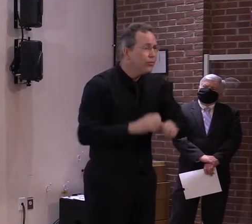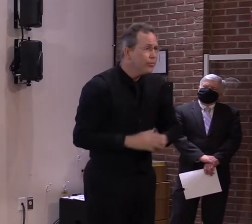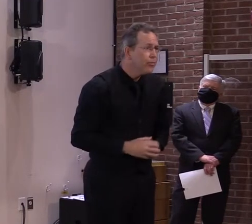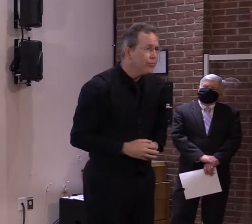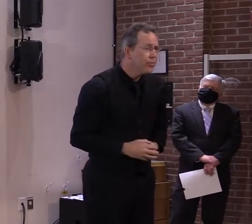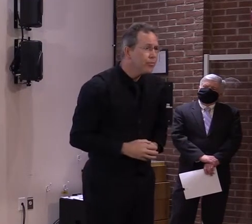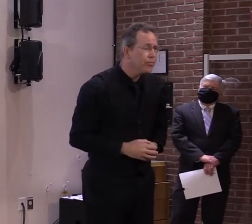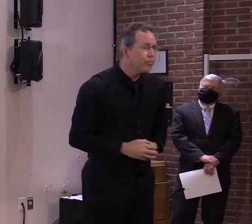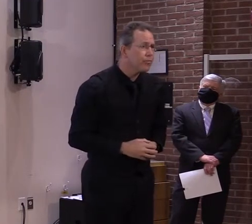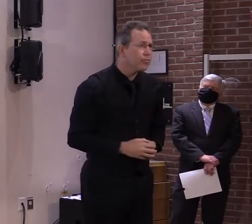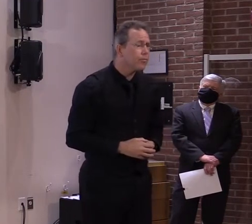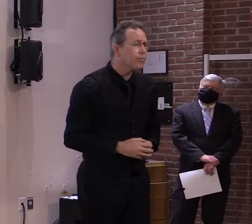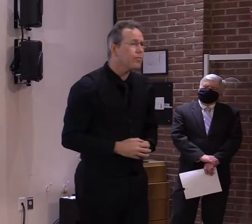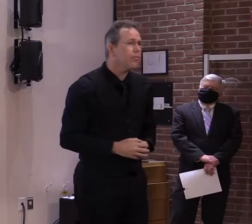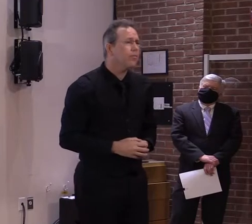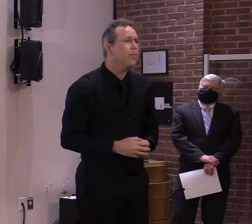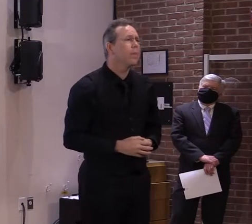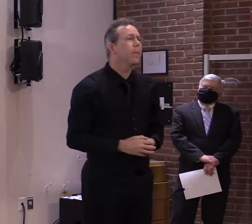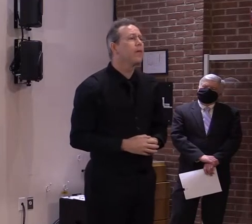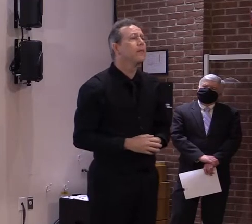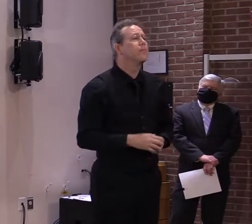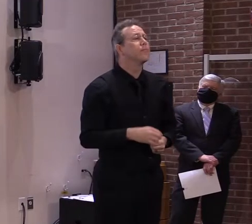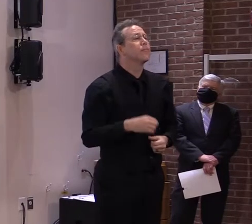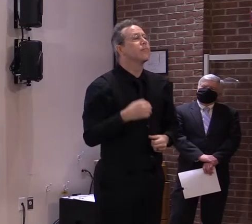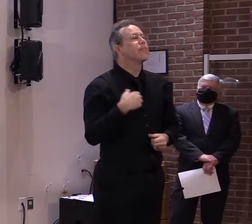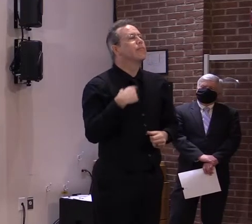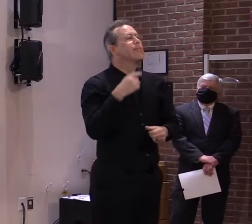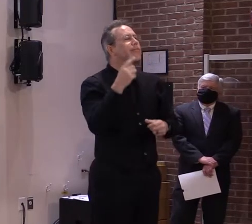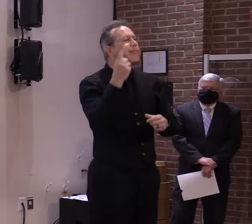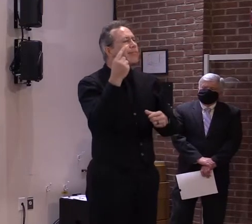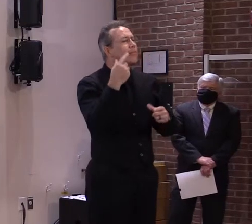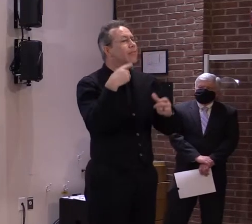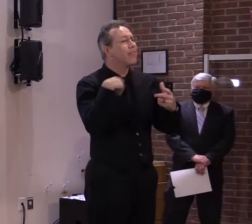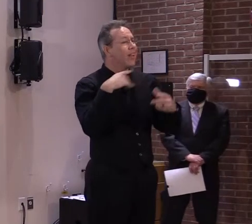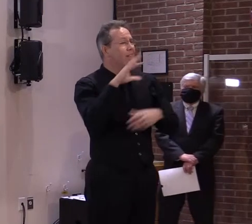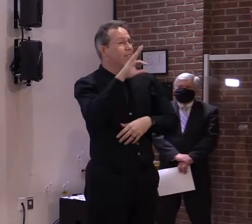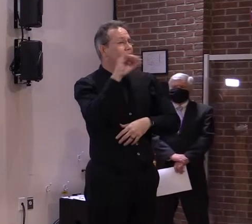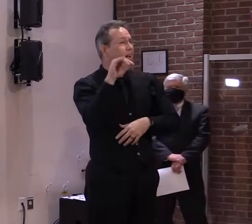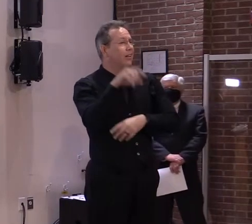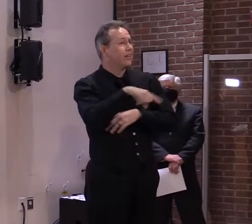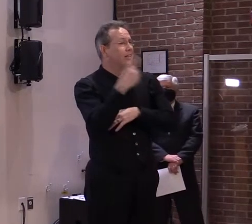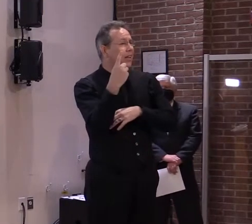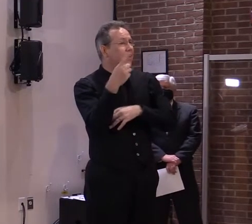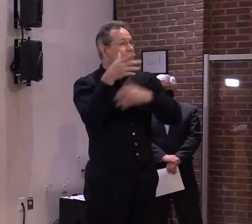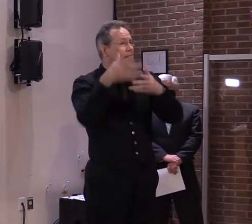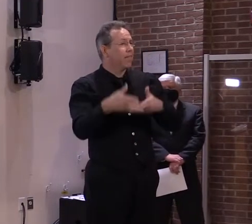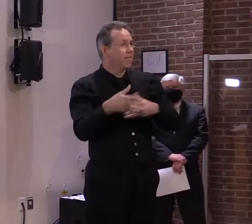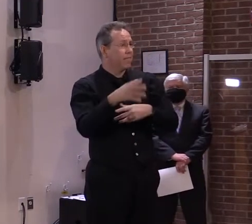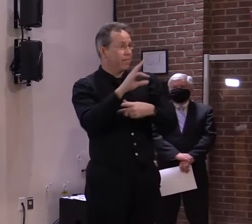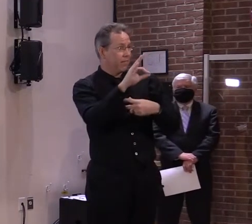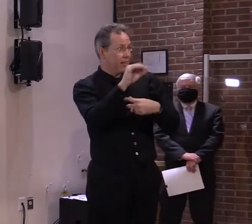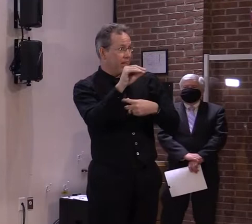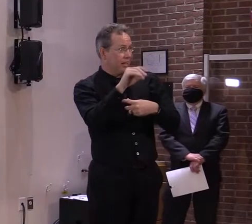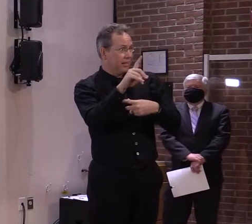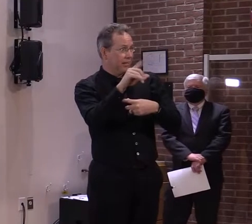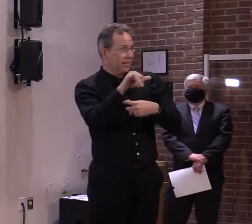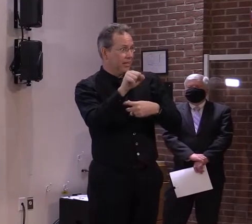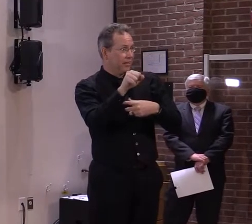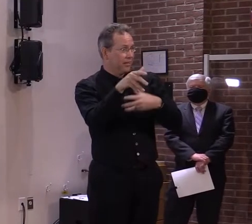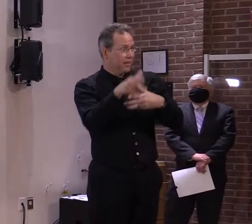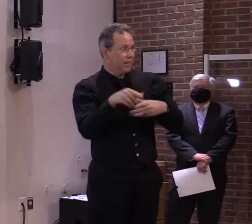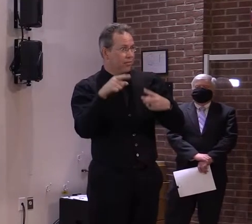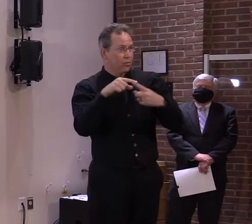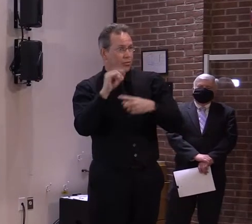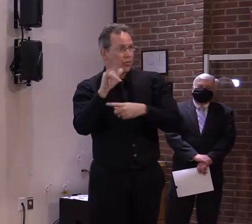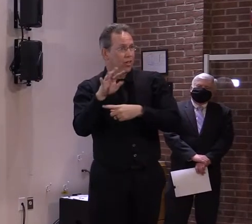We have roughly 90 days to go. 90 days to stay united so we can get